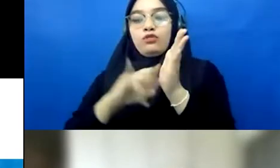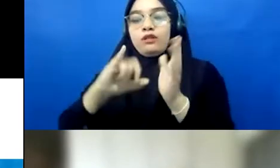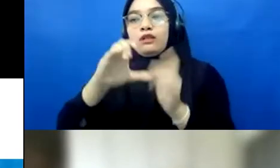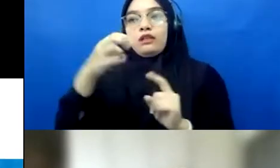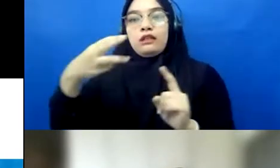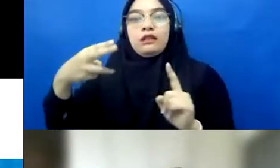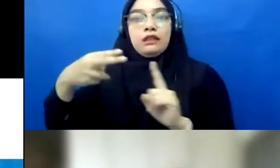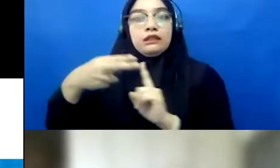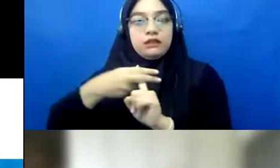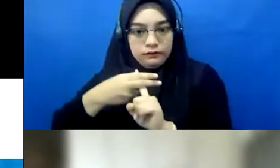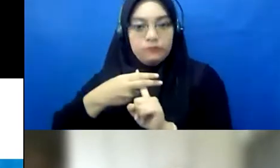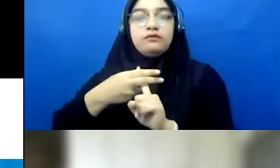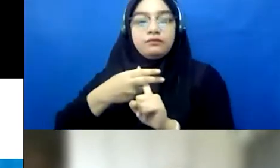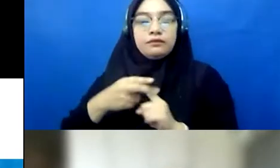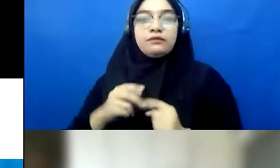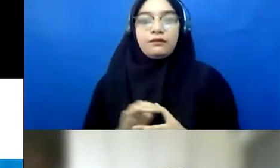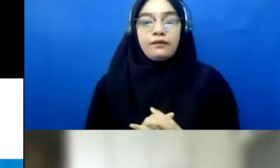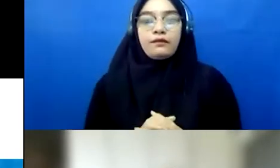Innovation in 2017.